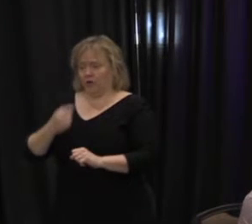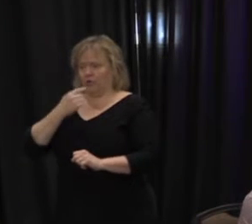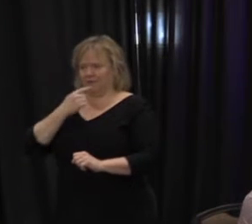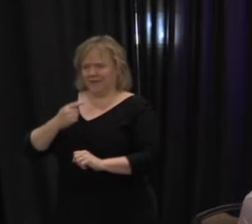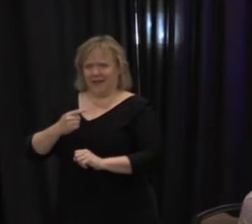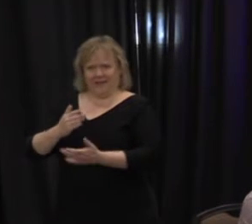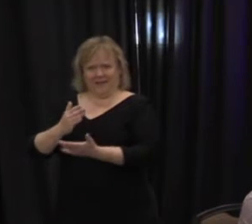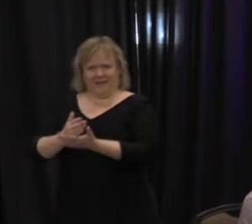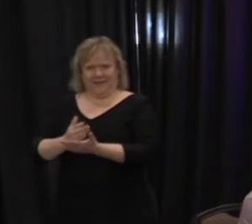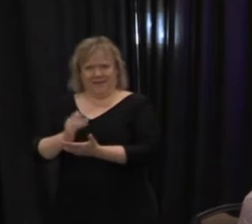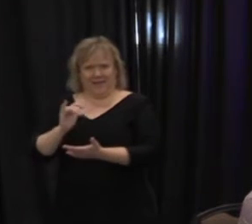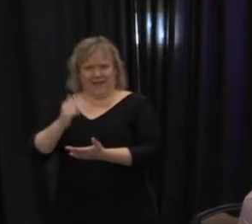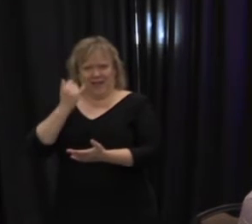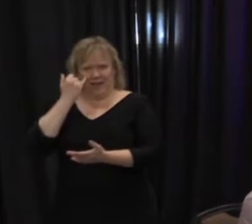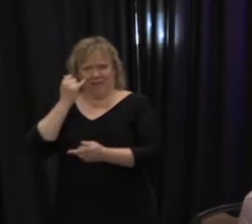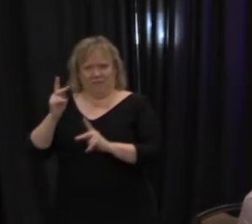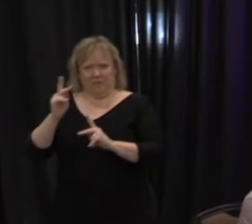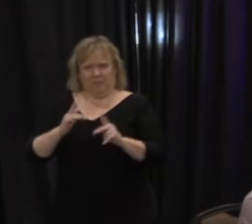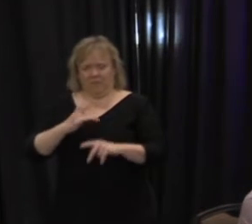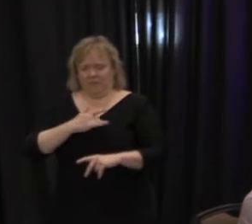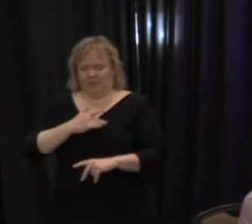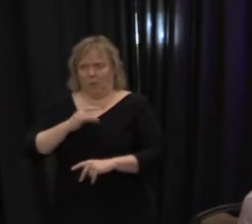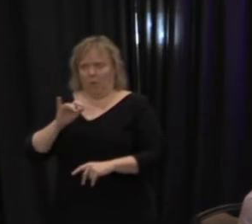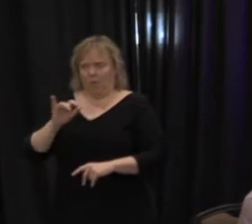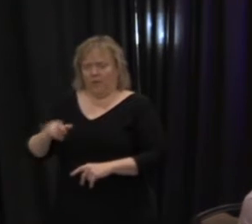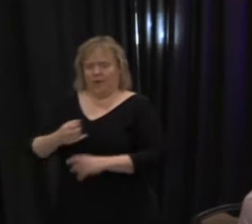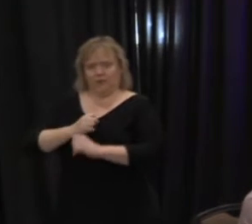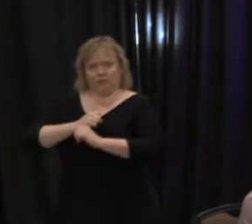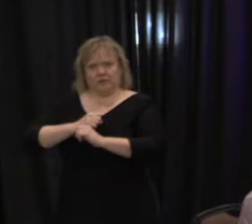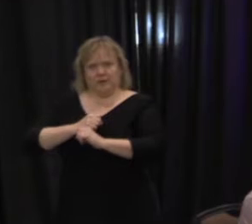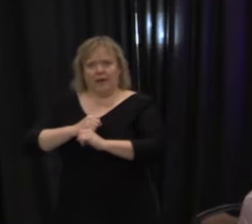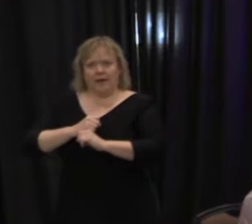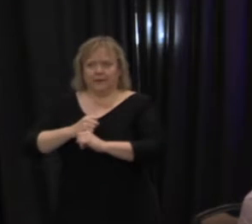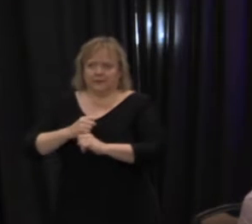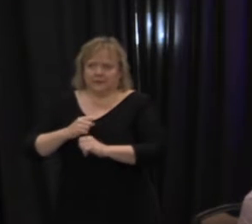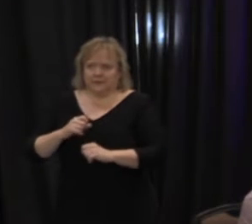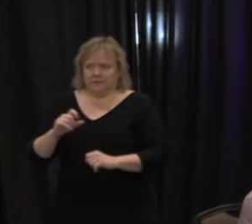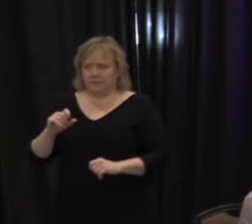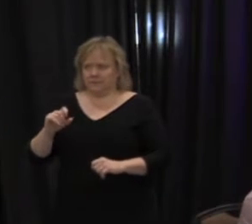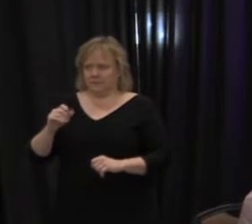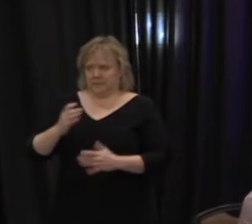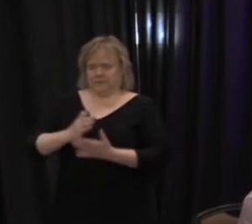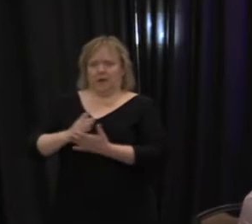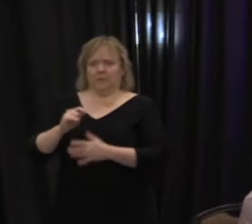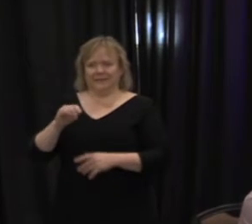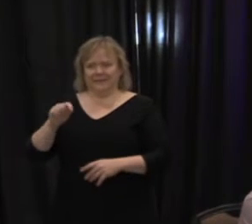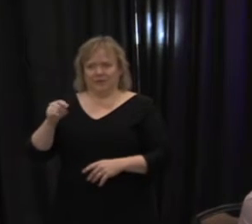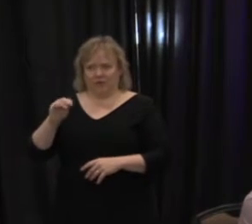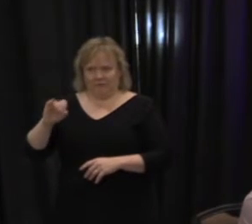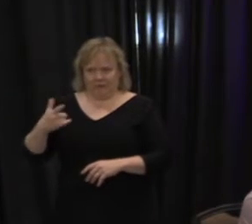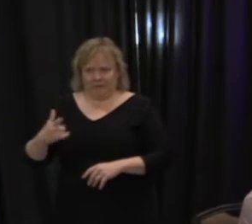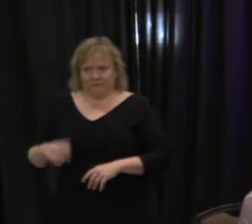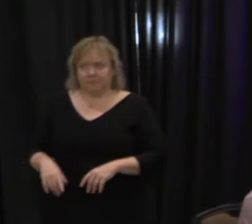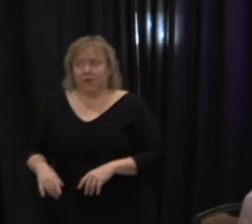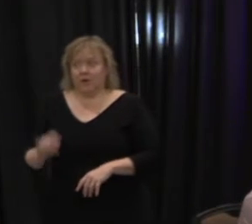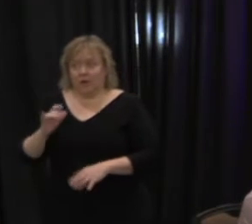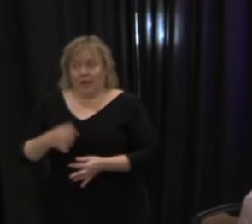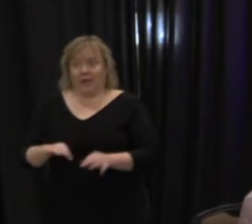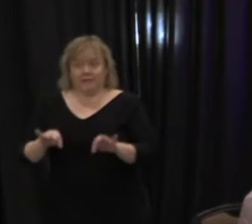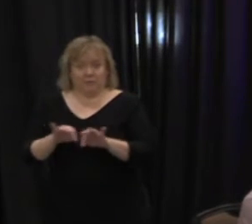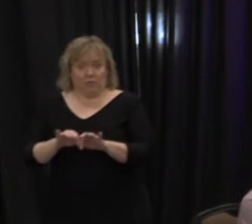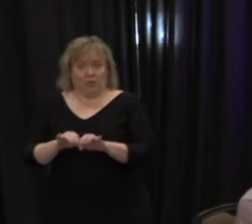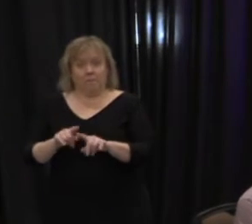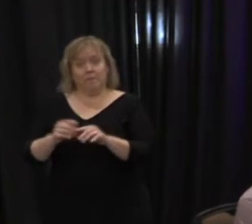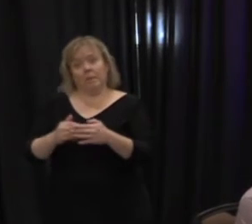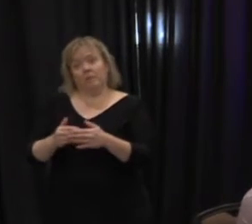So having advocates and having people willing to step up and be plaintiffs, obviously, in a case is important. But before you get to that